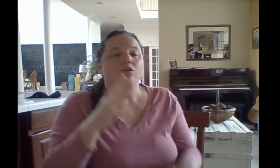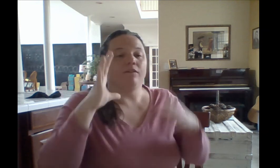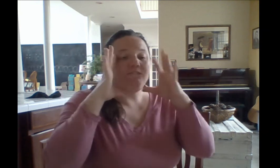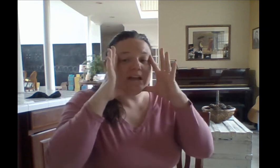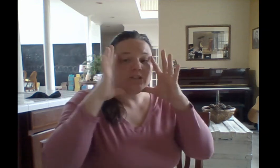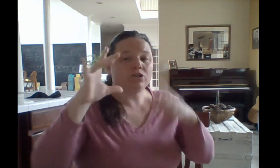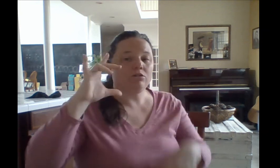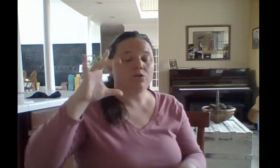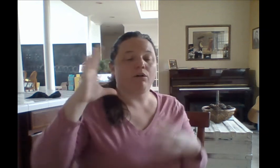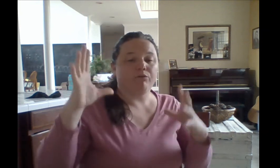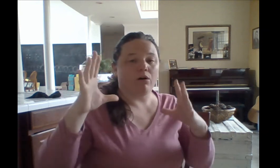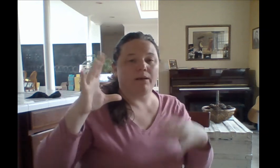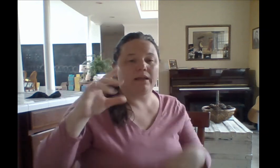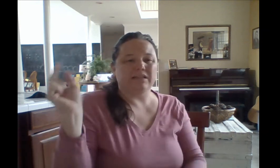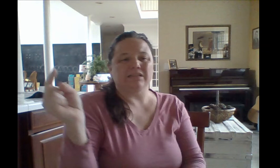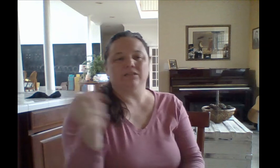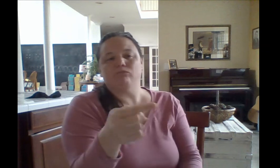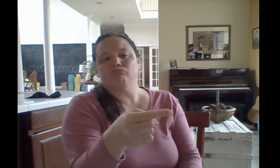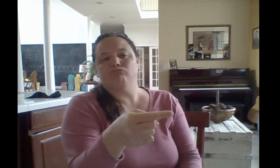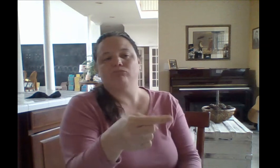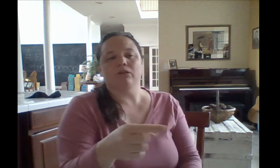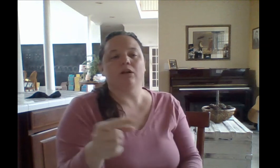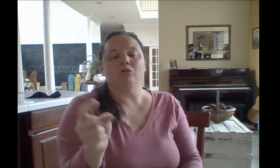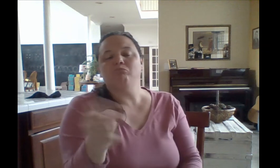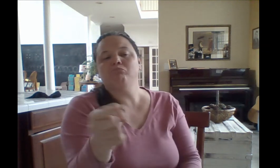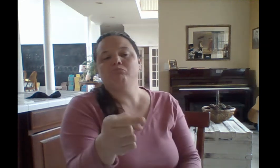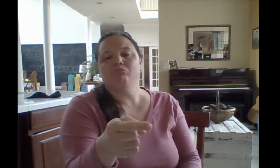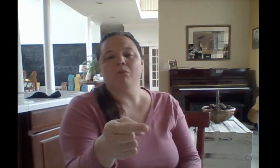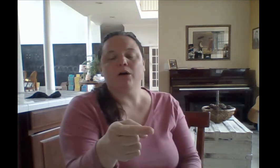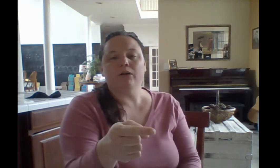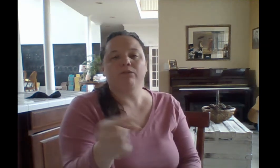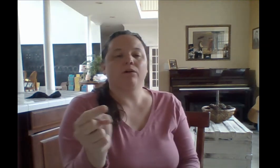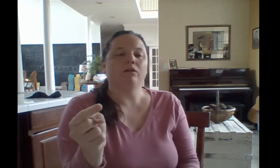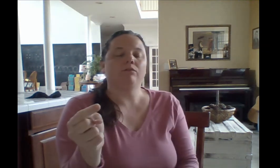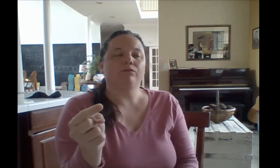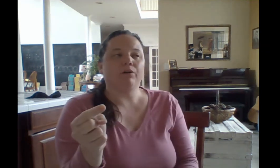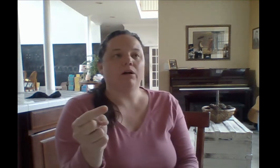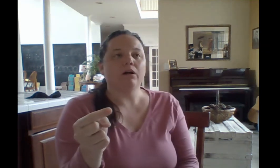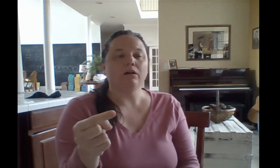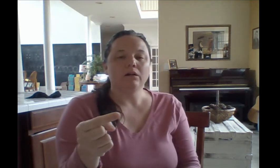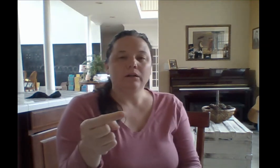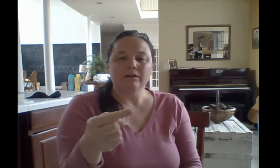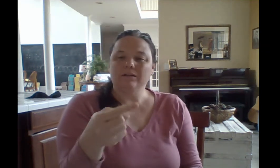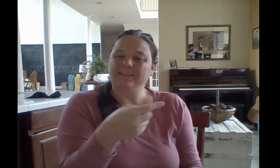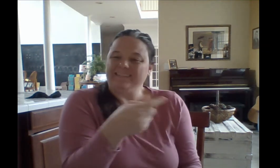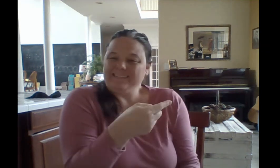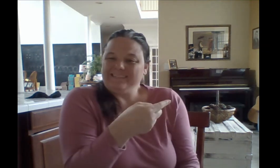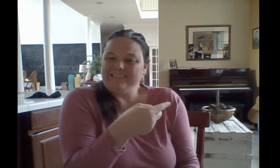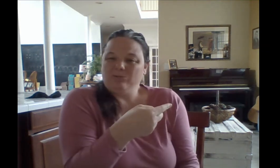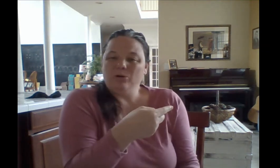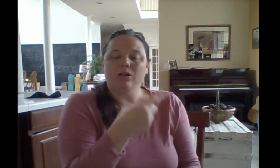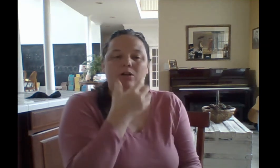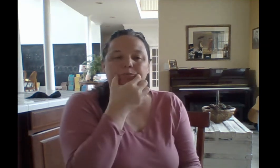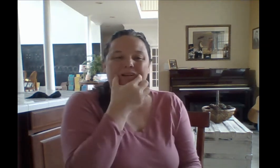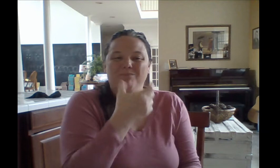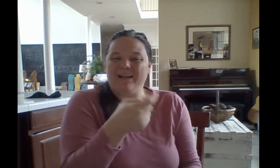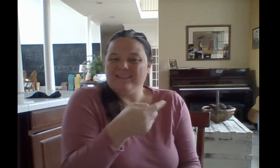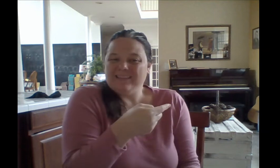Your face shows you how far away it is. It's, moderately far, real close when your mouth